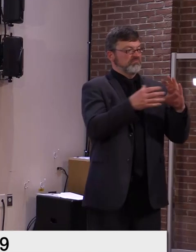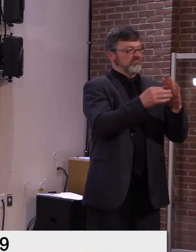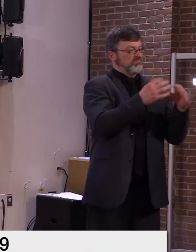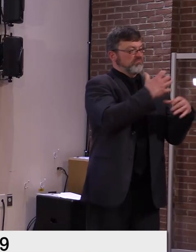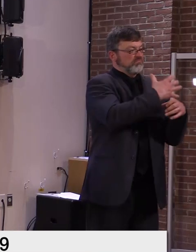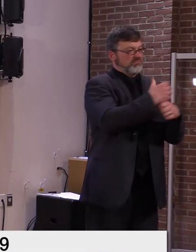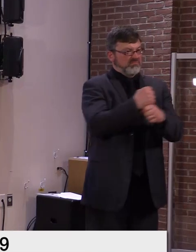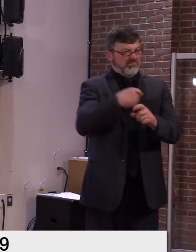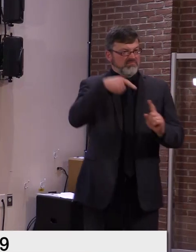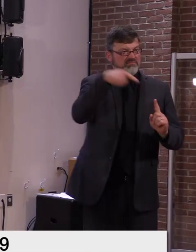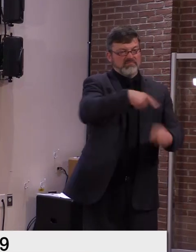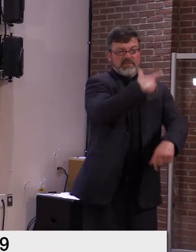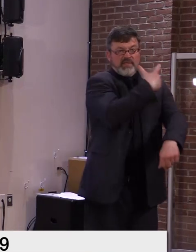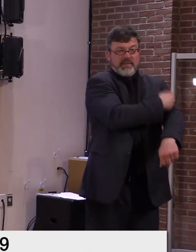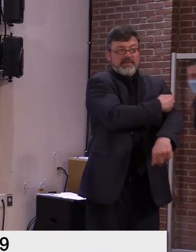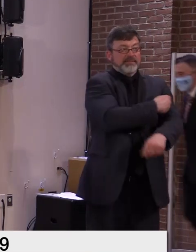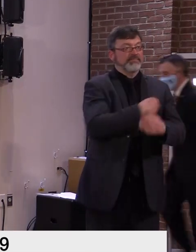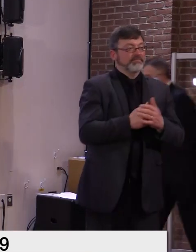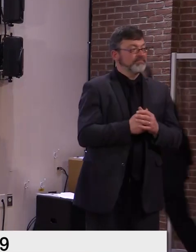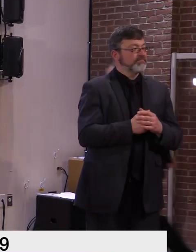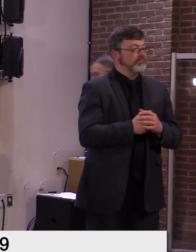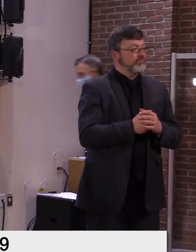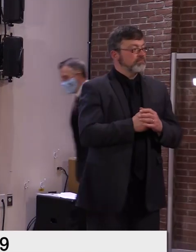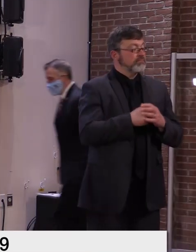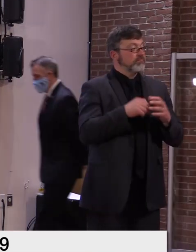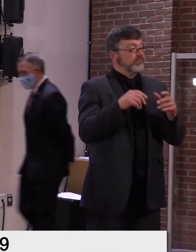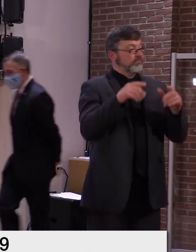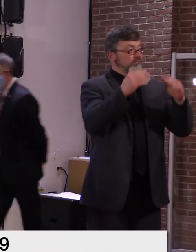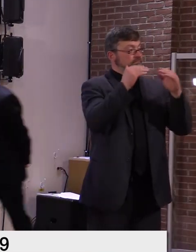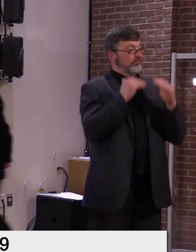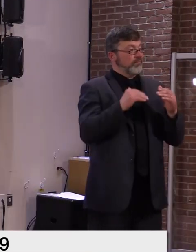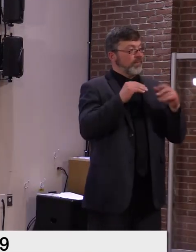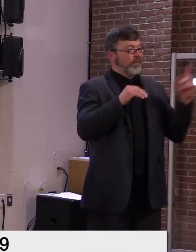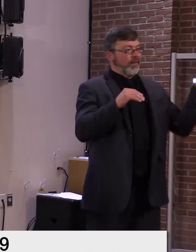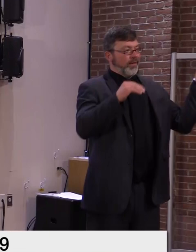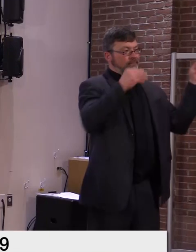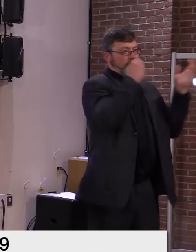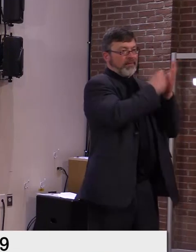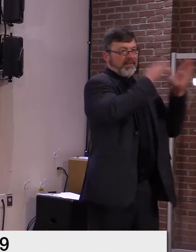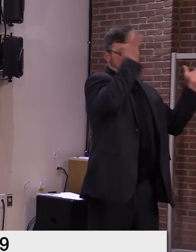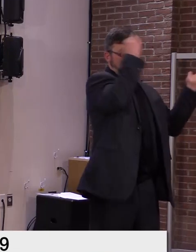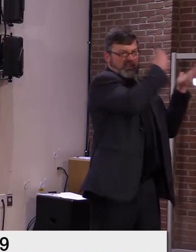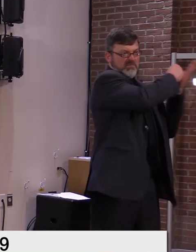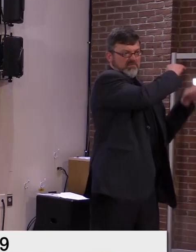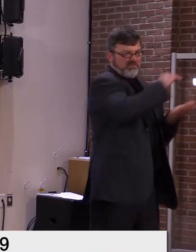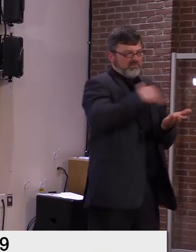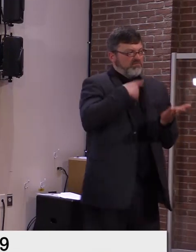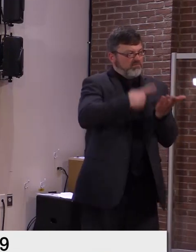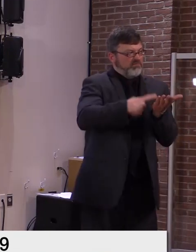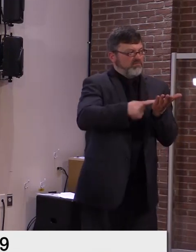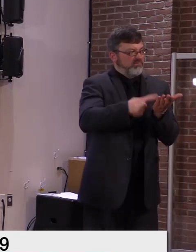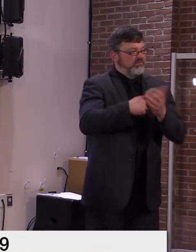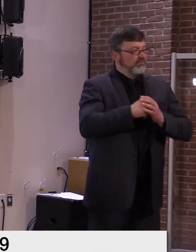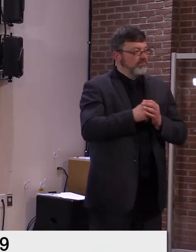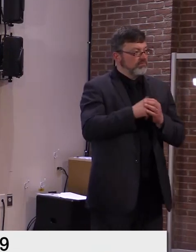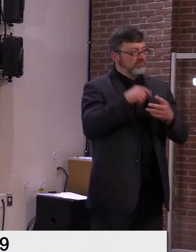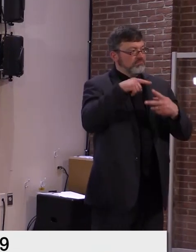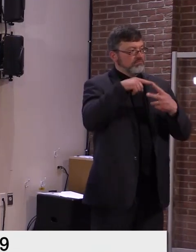you about a new federal resource to assist Vermonters that may have lost a family member due